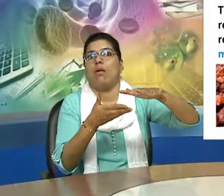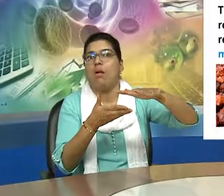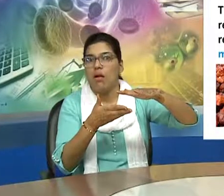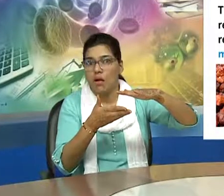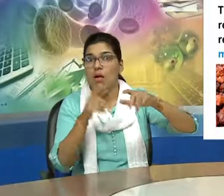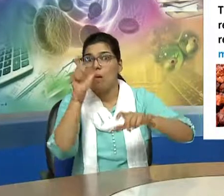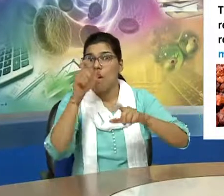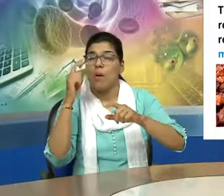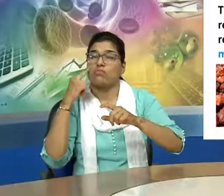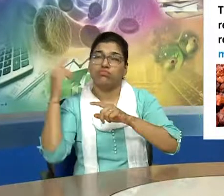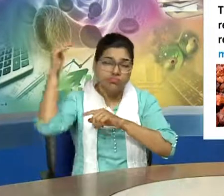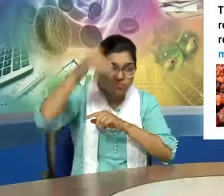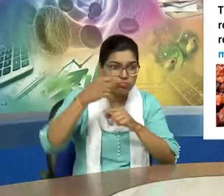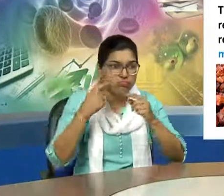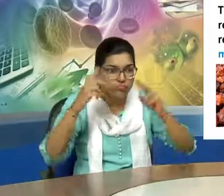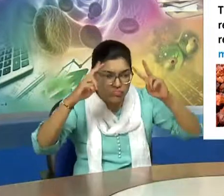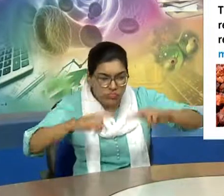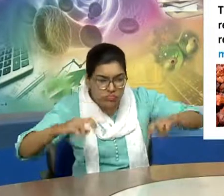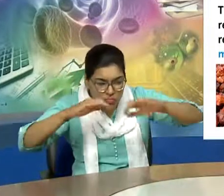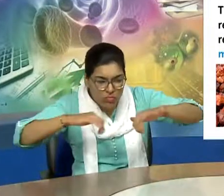after so many layers,